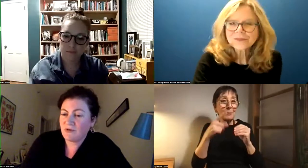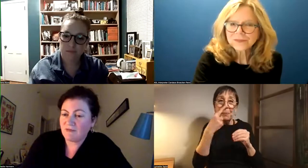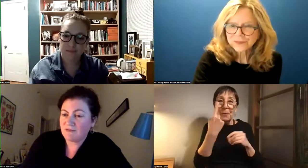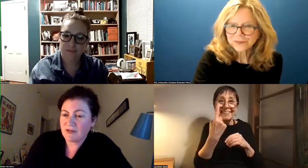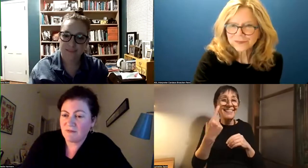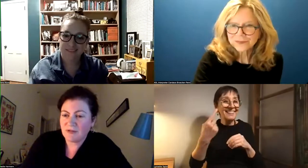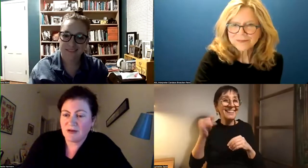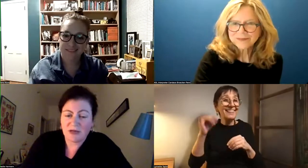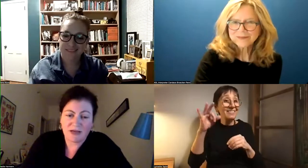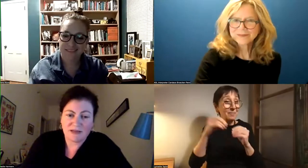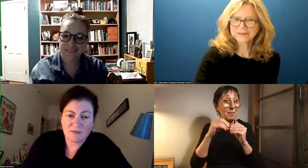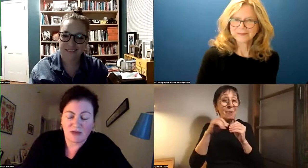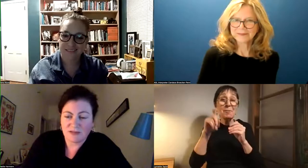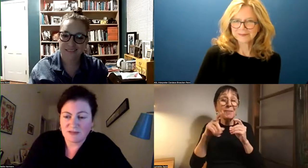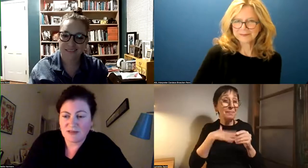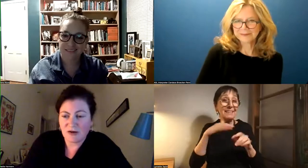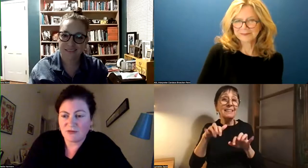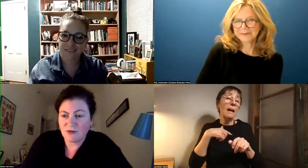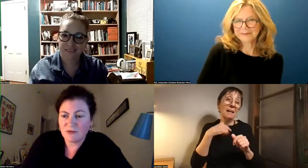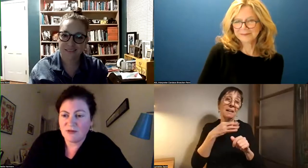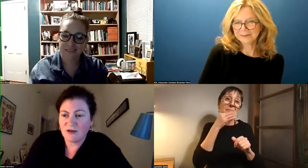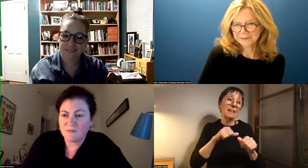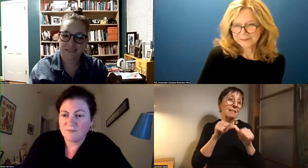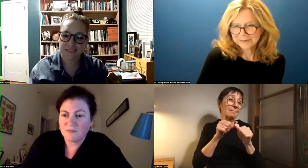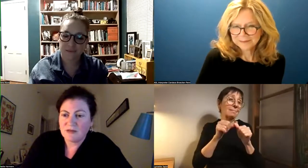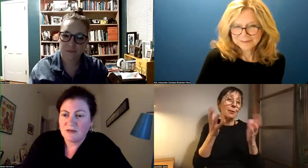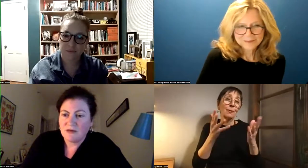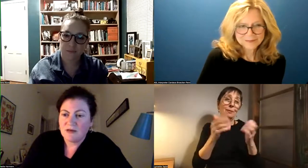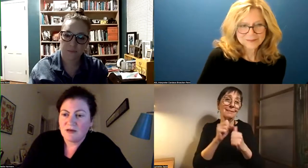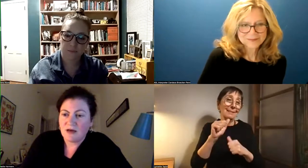if you have them. I mean, I can keep talking to Sarah if you don't.